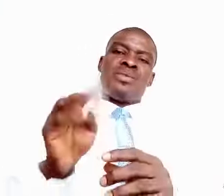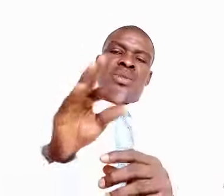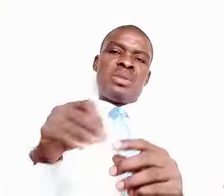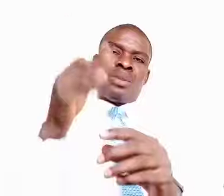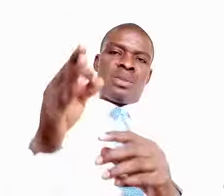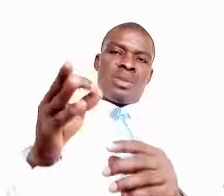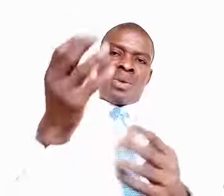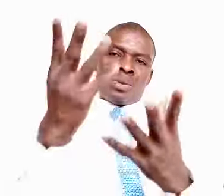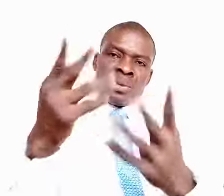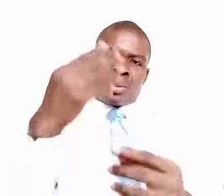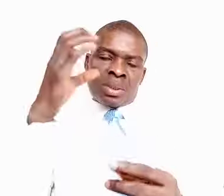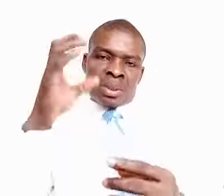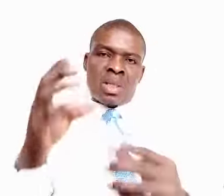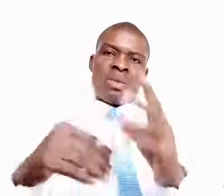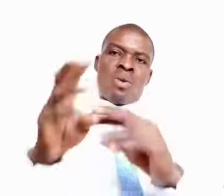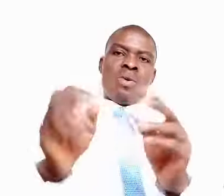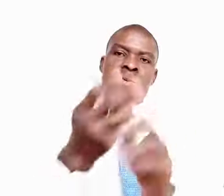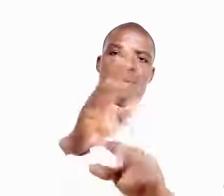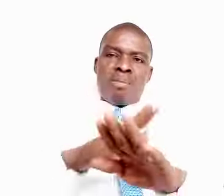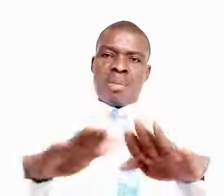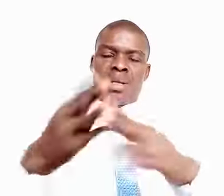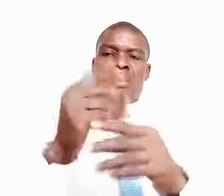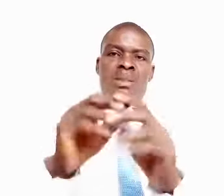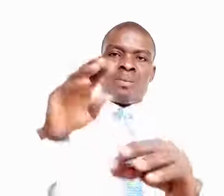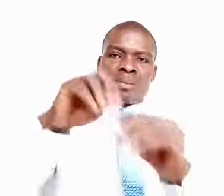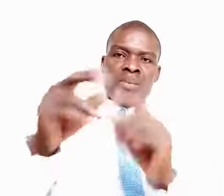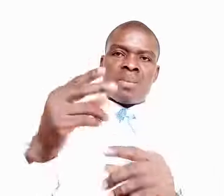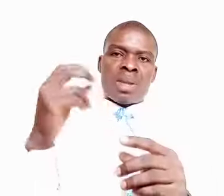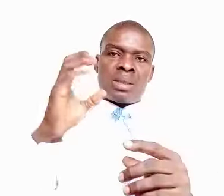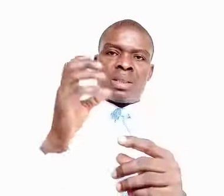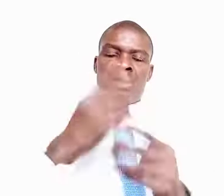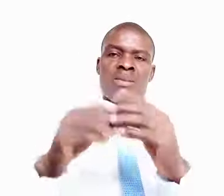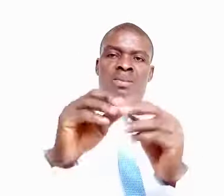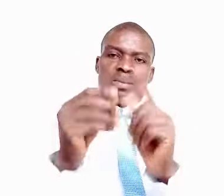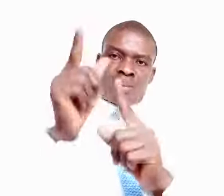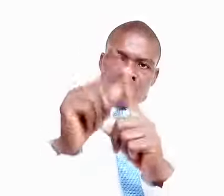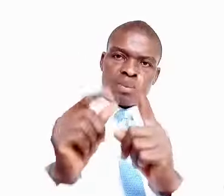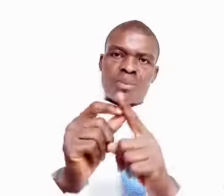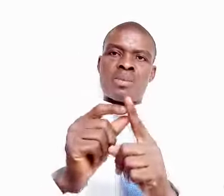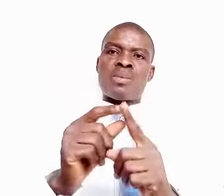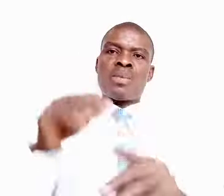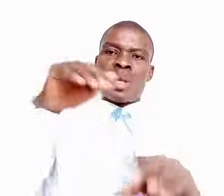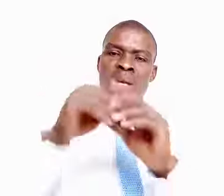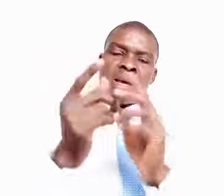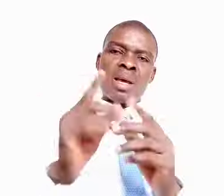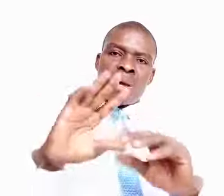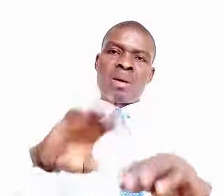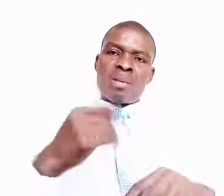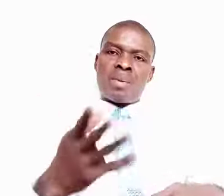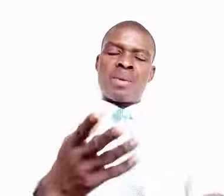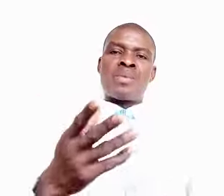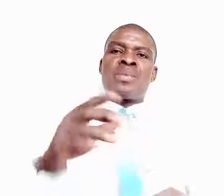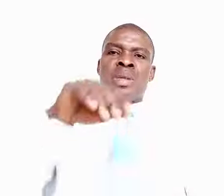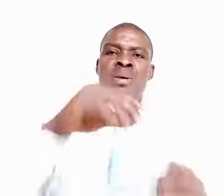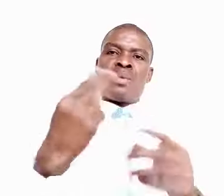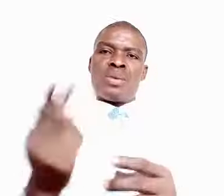of long phrases are balanced against the sounds of short phrases. A poem written in free verse sounds